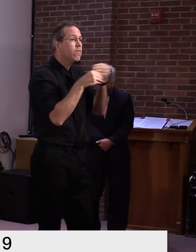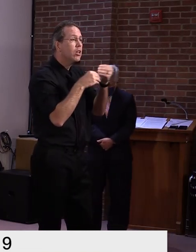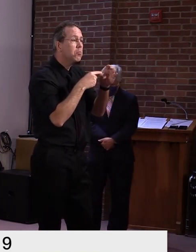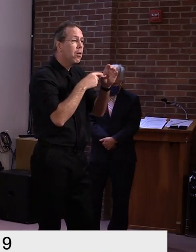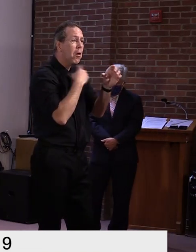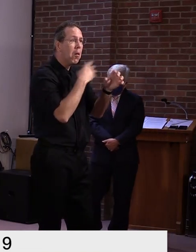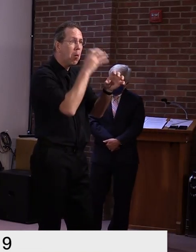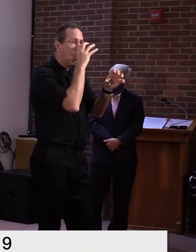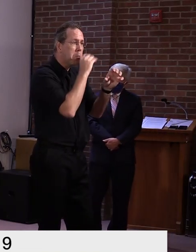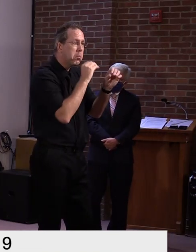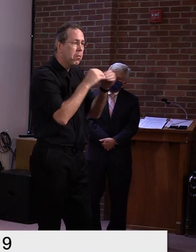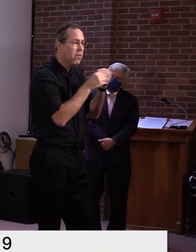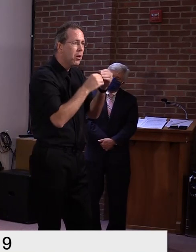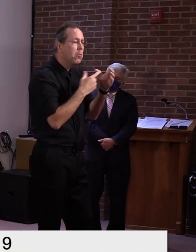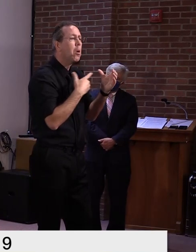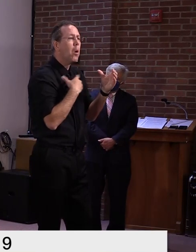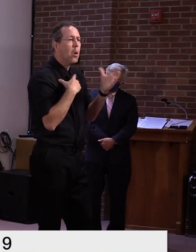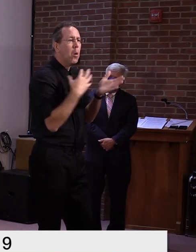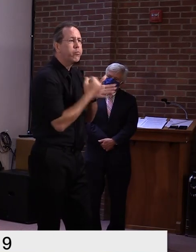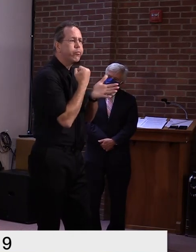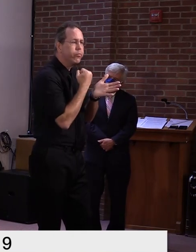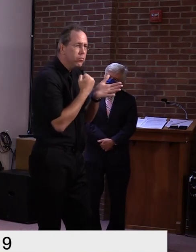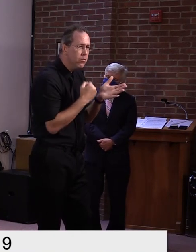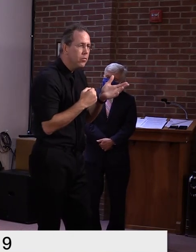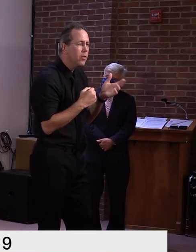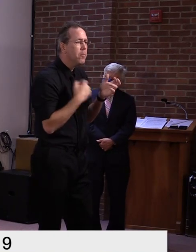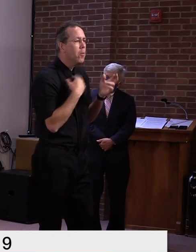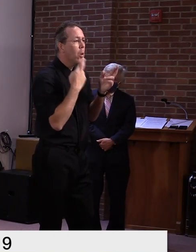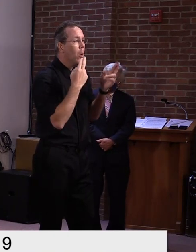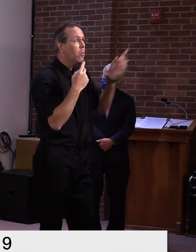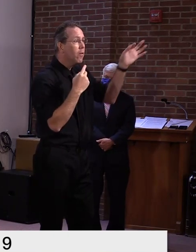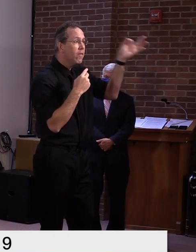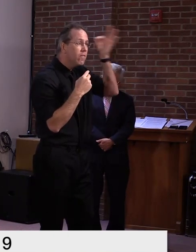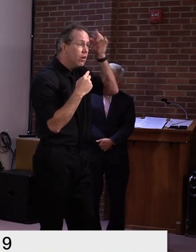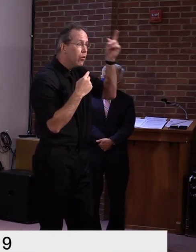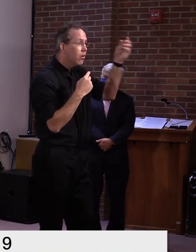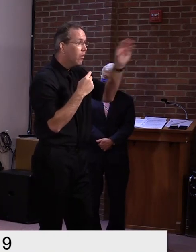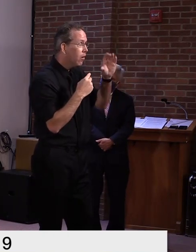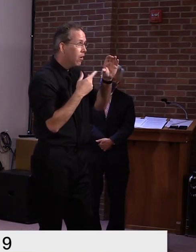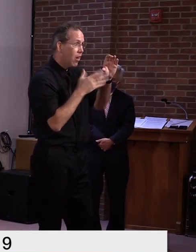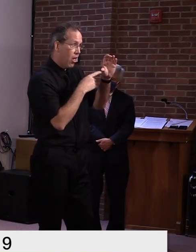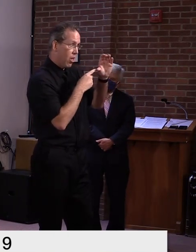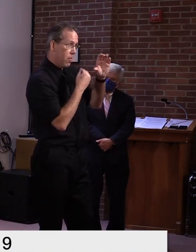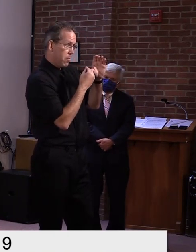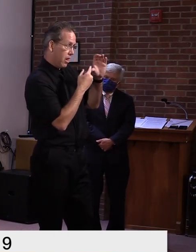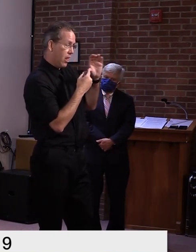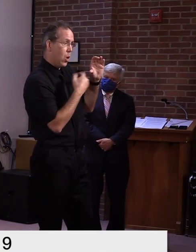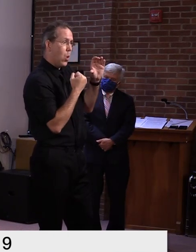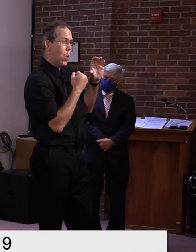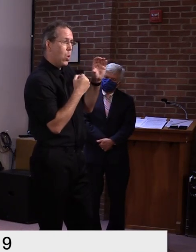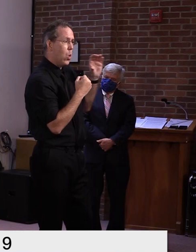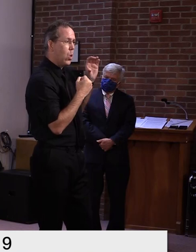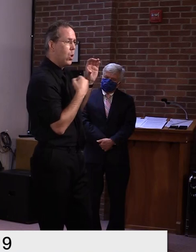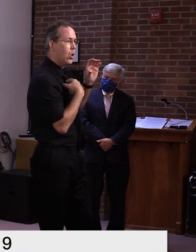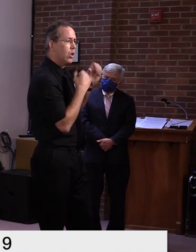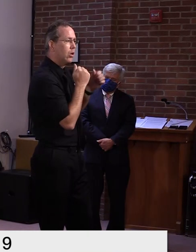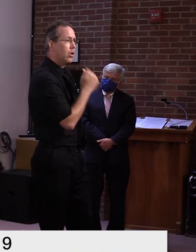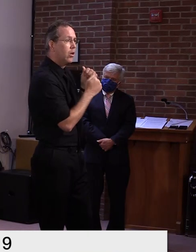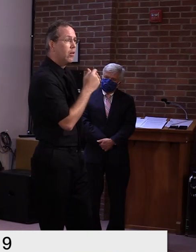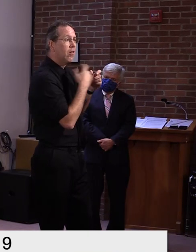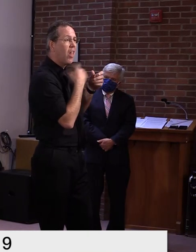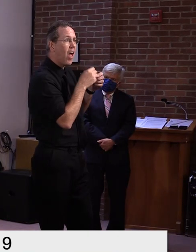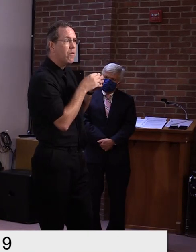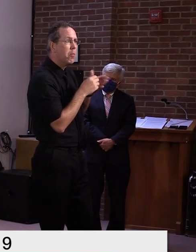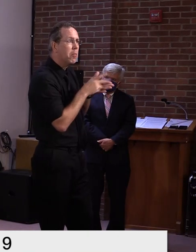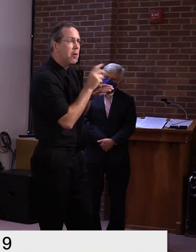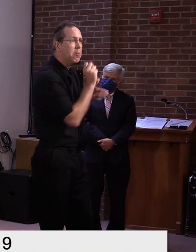time beyond 12/31, where everything has to be spent or we have to return it. So again,